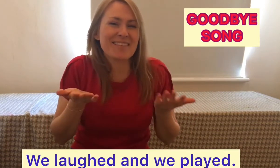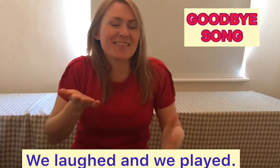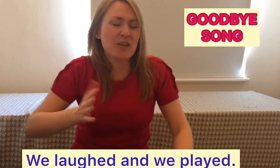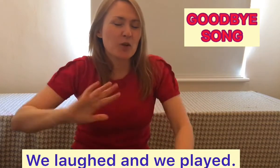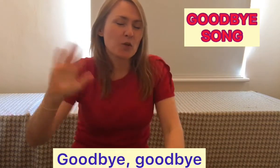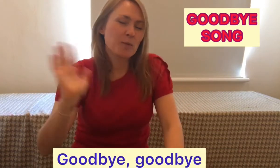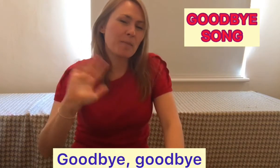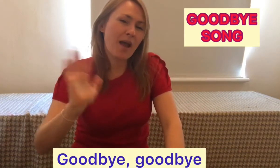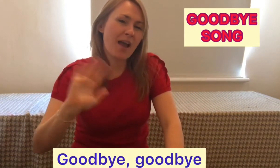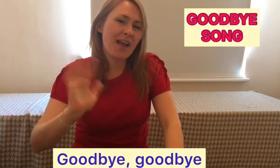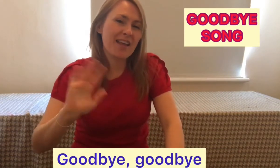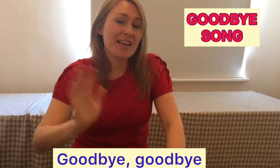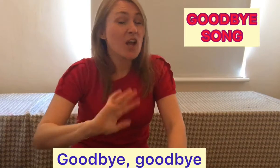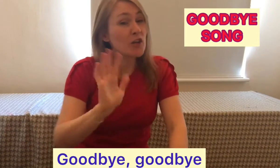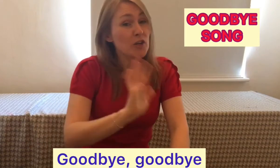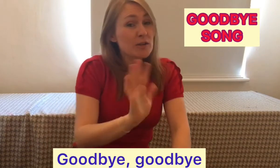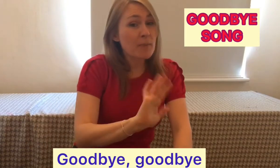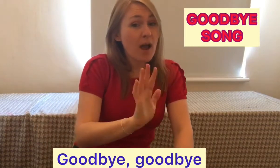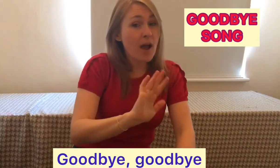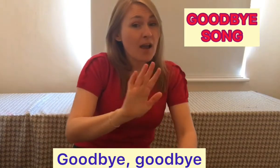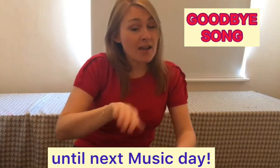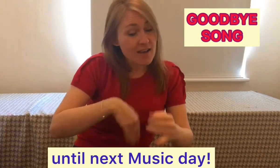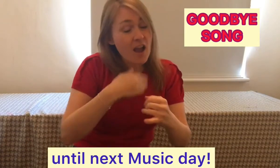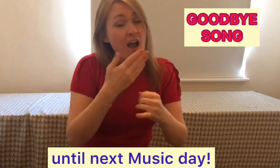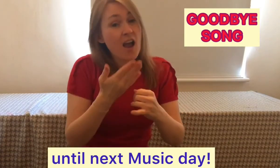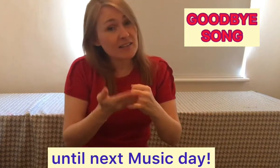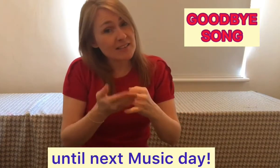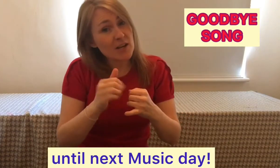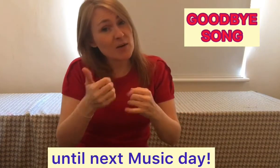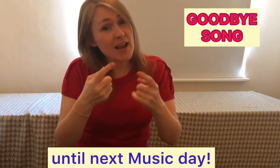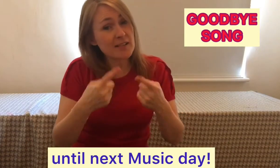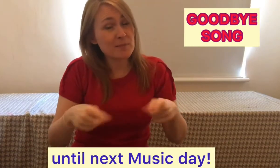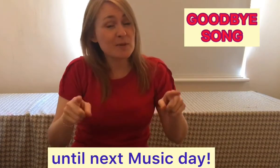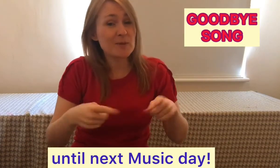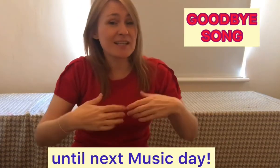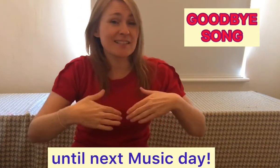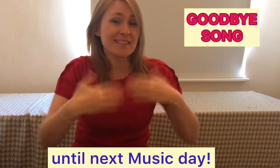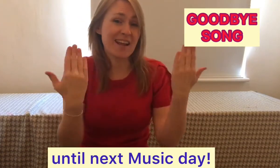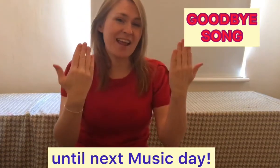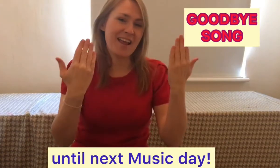Goodbye, goodbye Until next music day